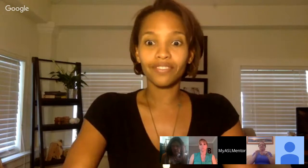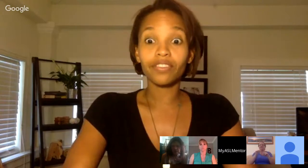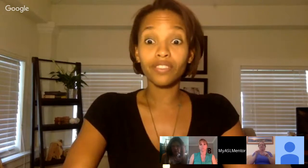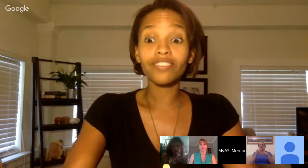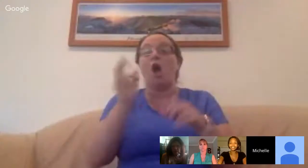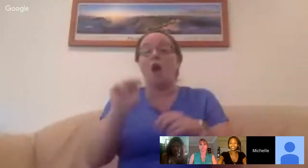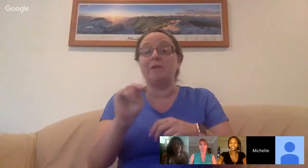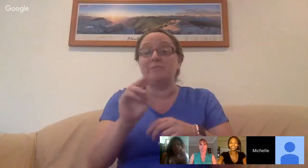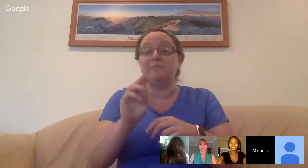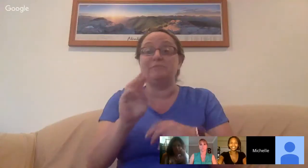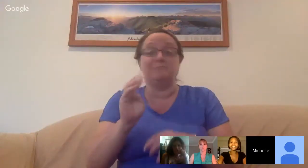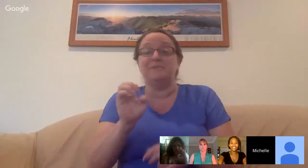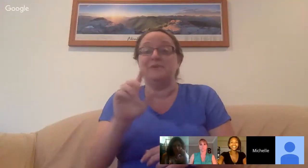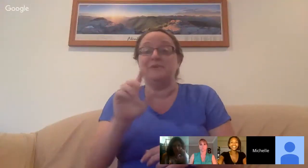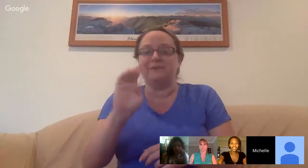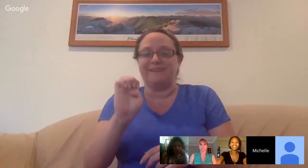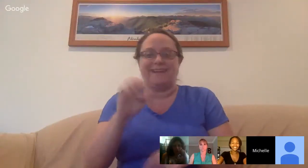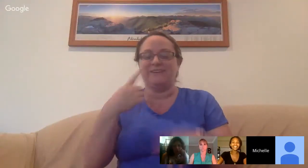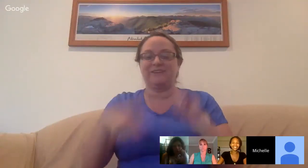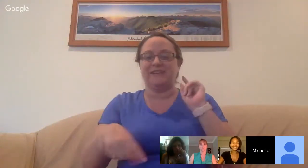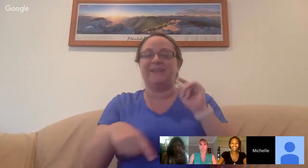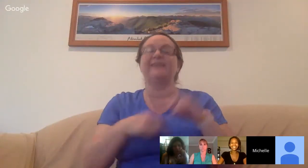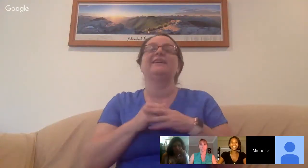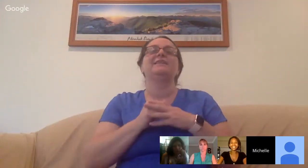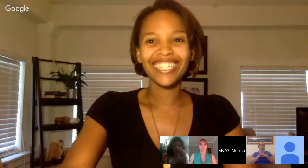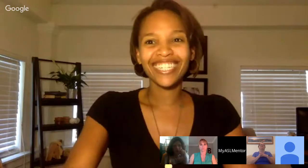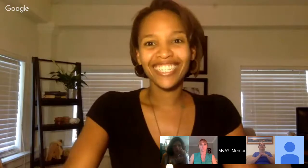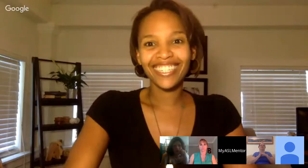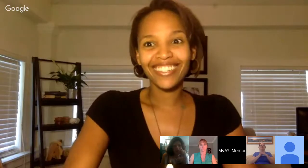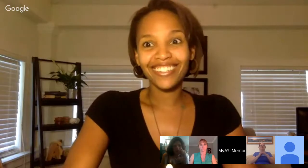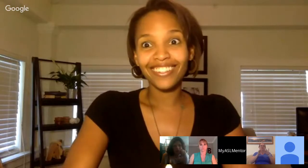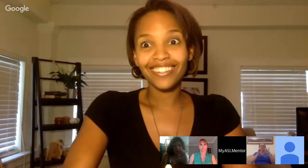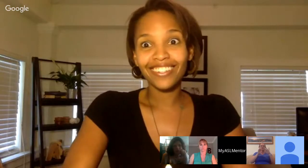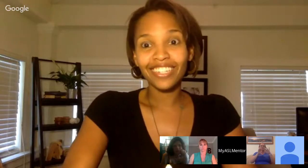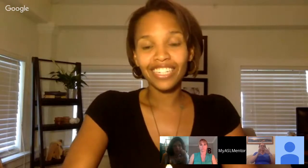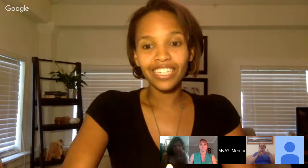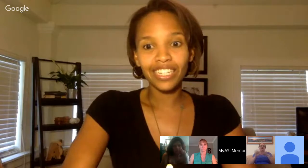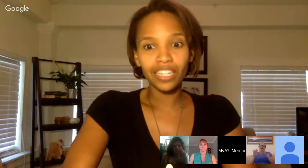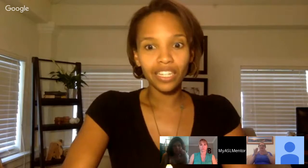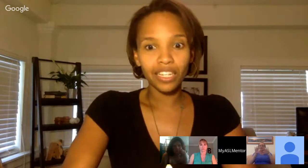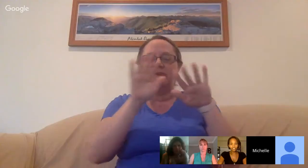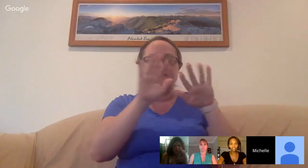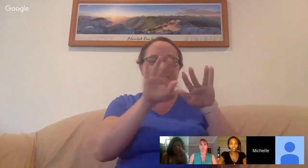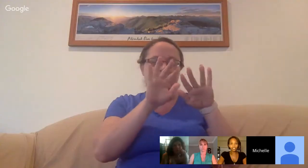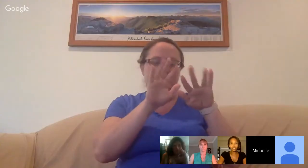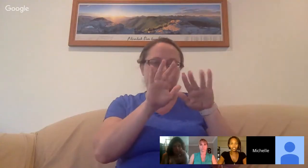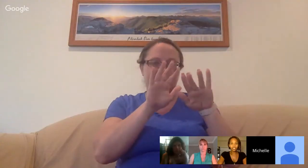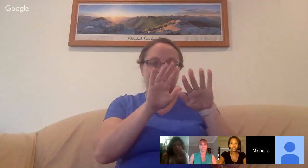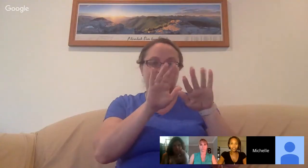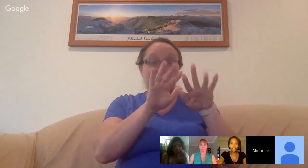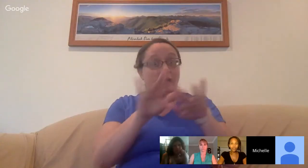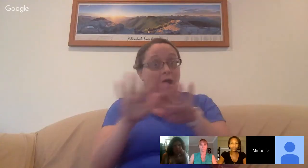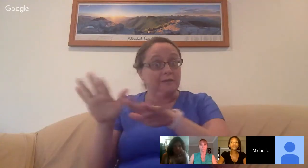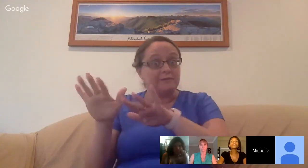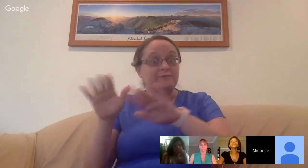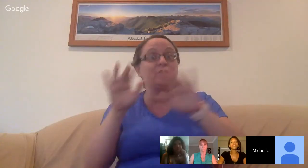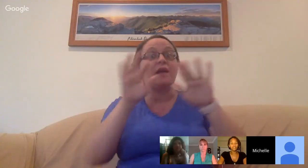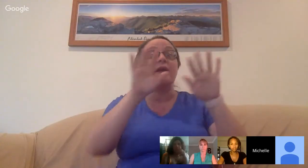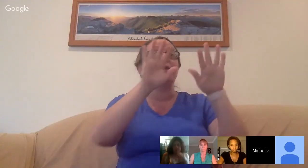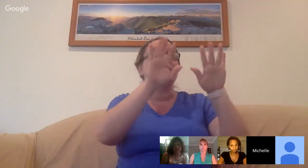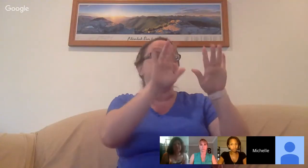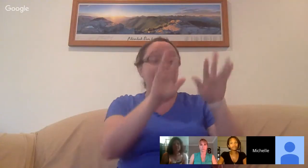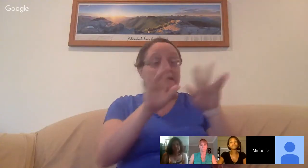Trying to like unmute and I couldn't. So I've seen this a lot. We're